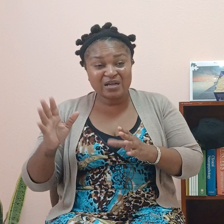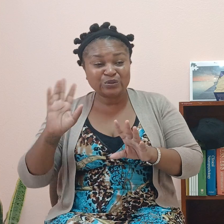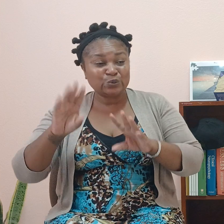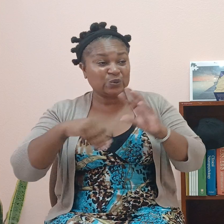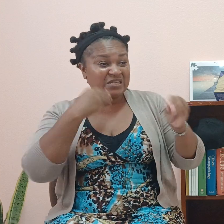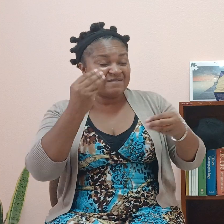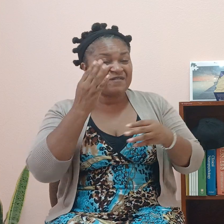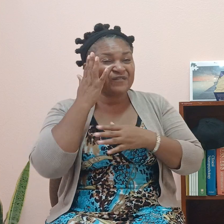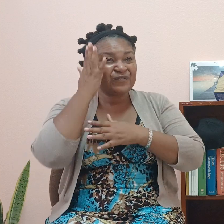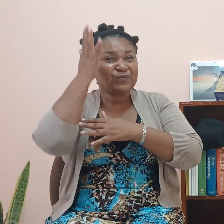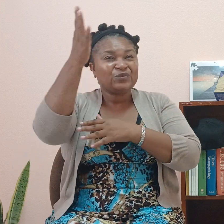hope.